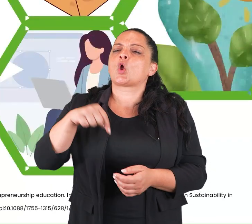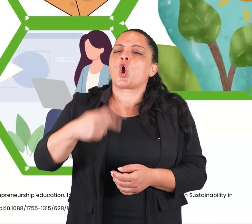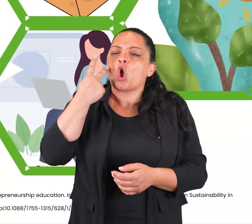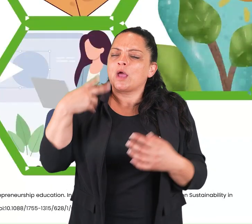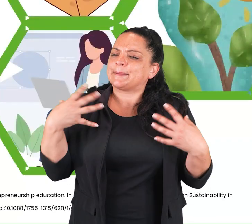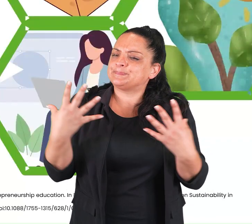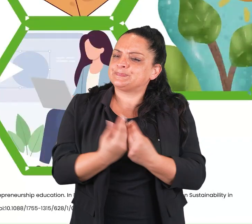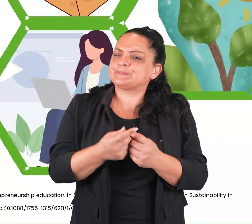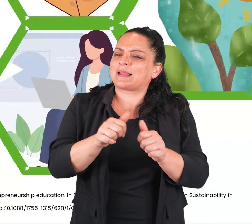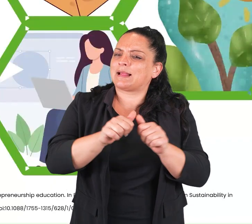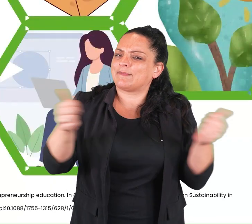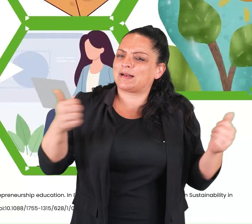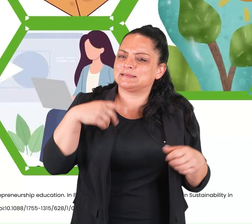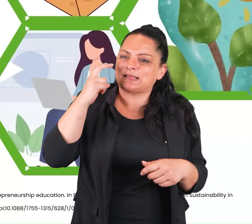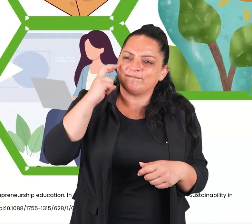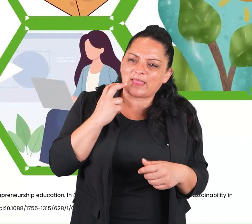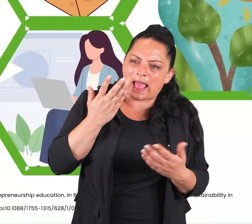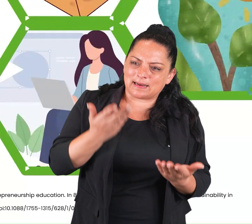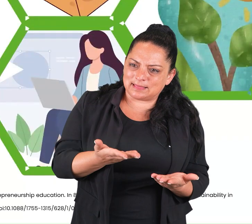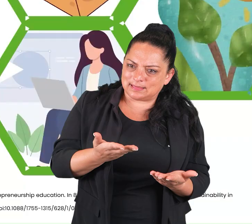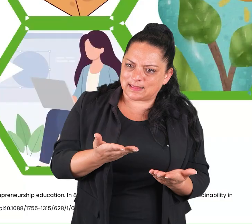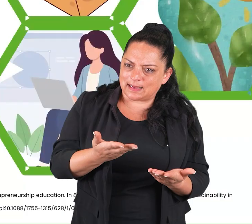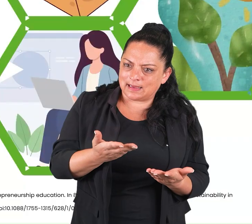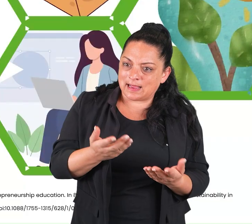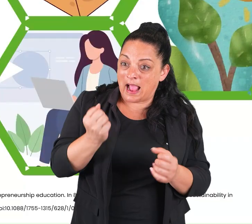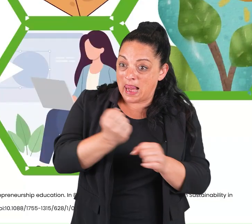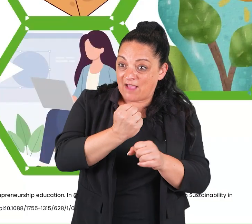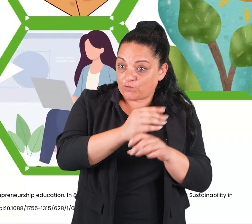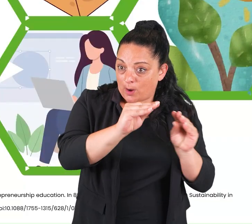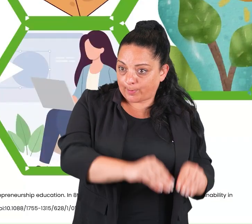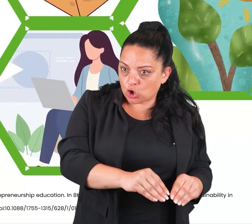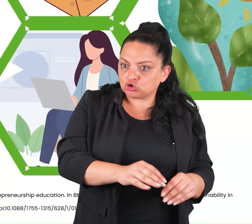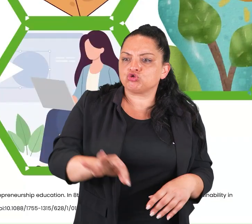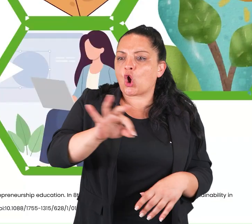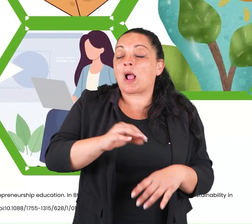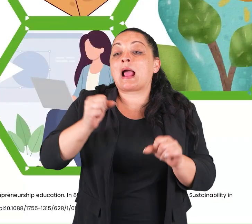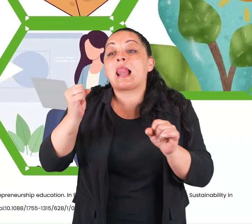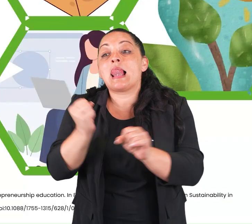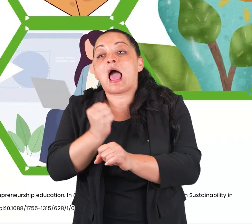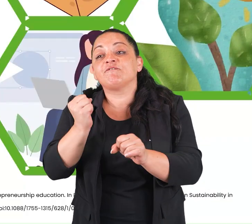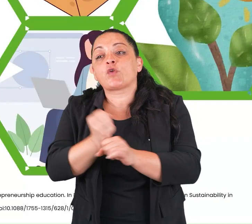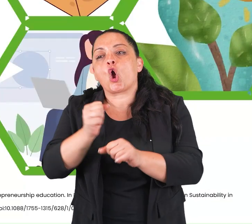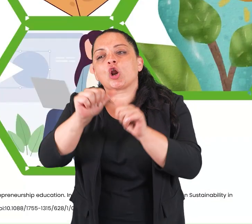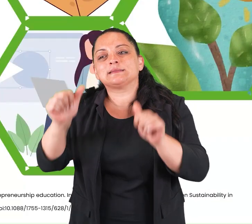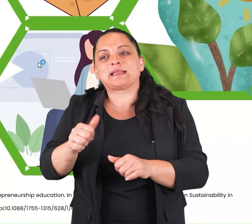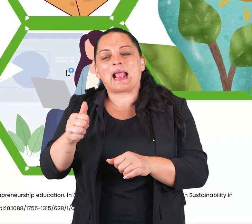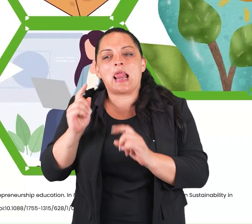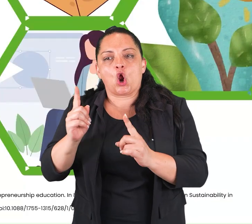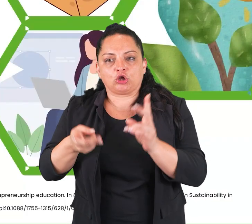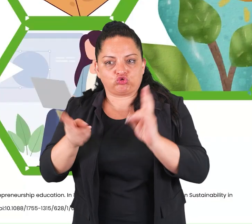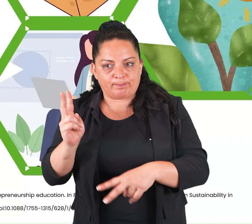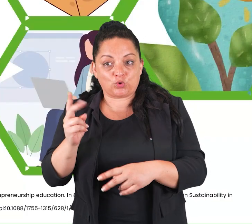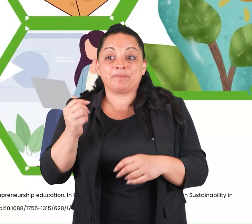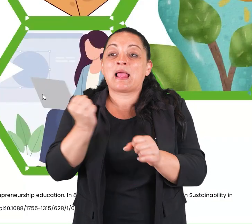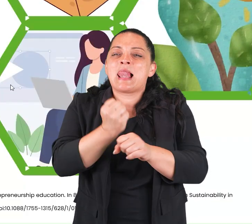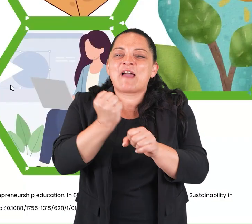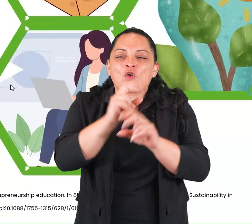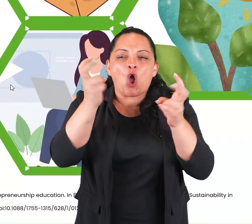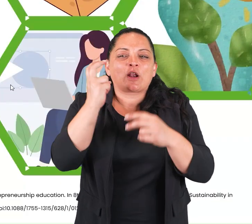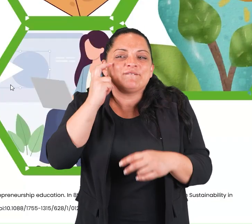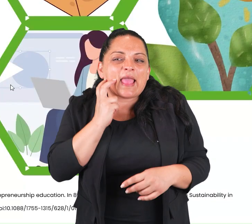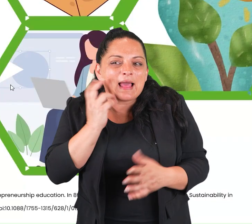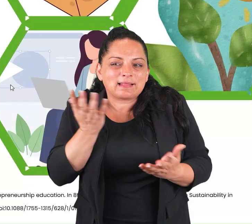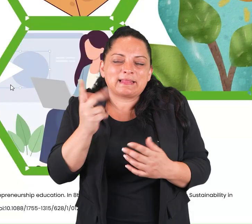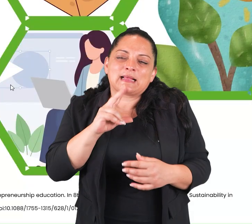Now we'll see what is the difference between green jobs and greening jobs and professions. Green jobs, let's say,